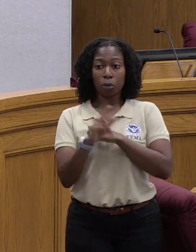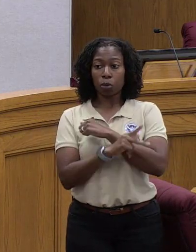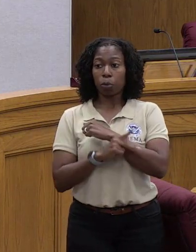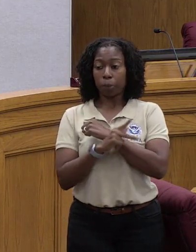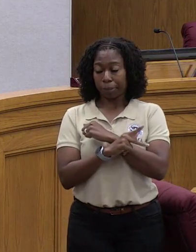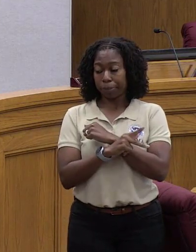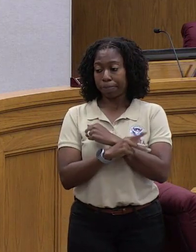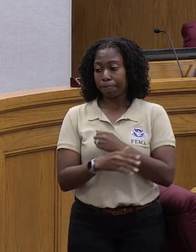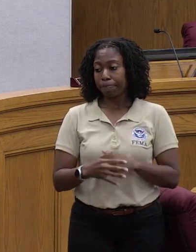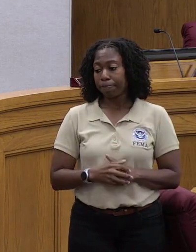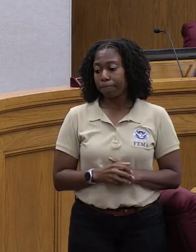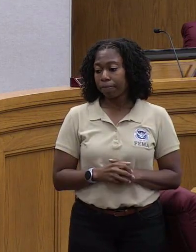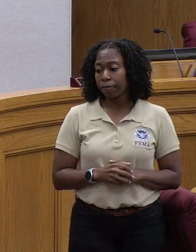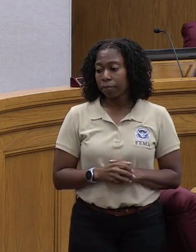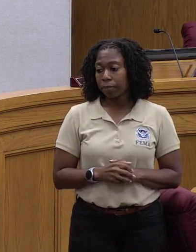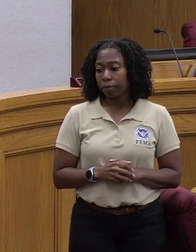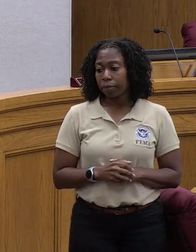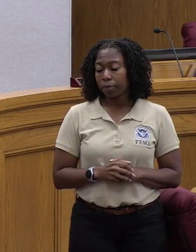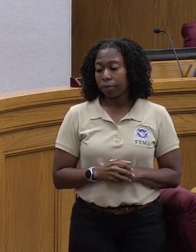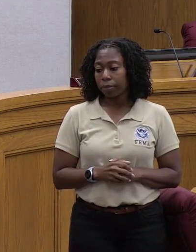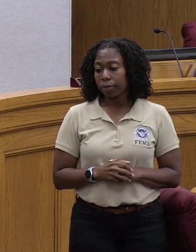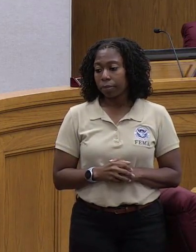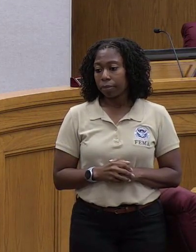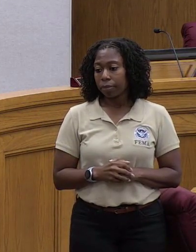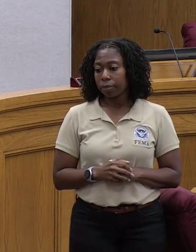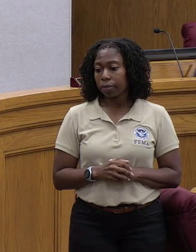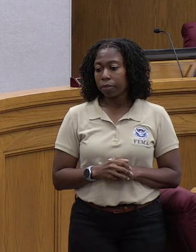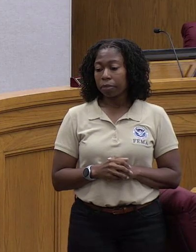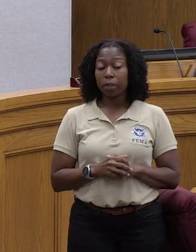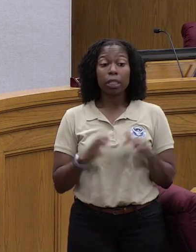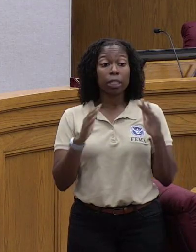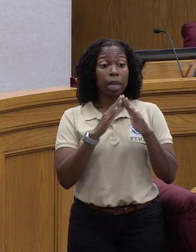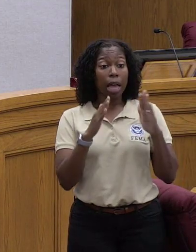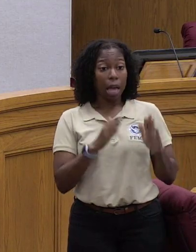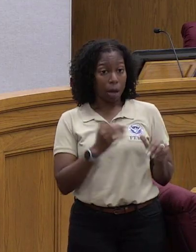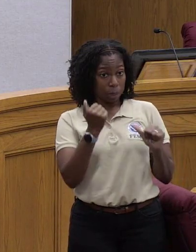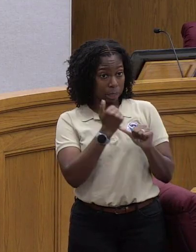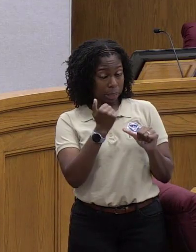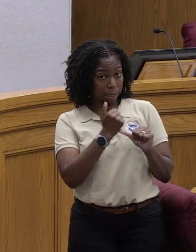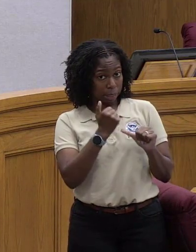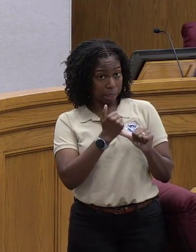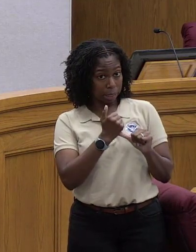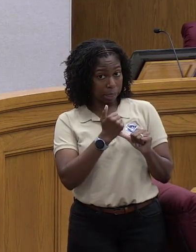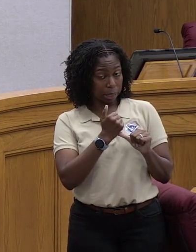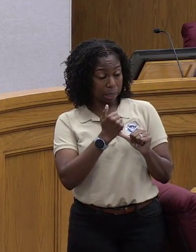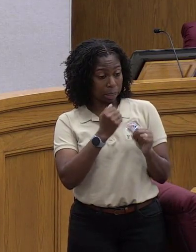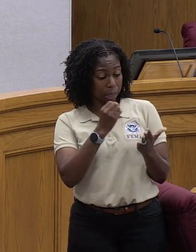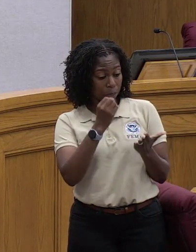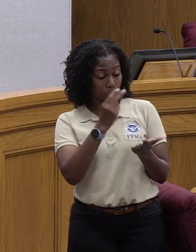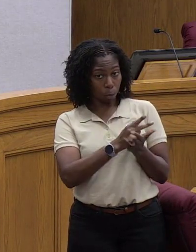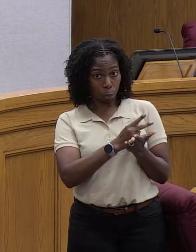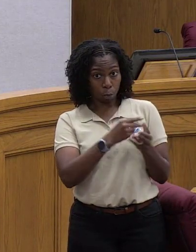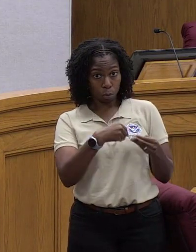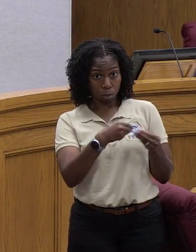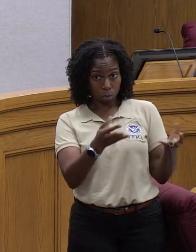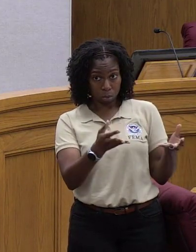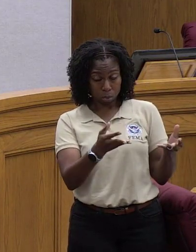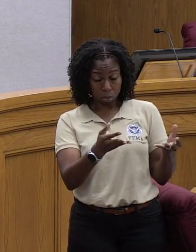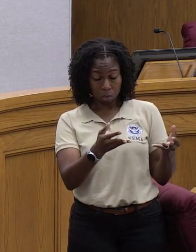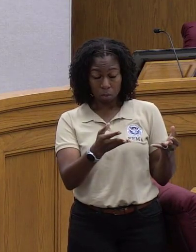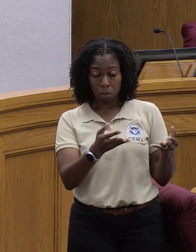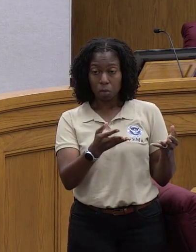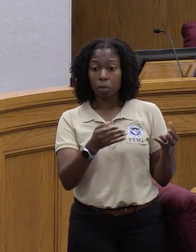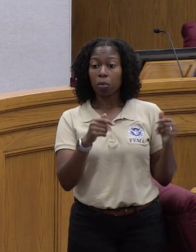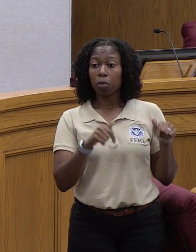federal assistance. And the amount of housing assistance that has been approved for households in the